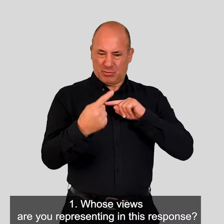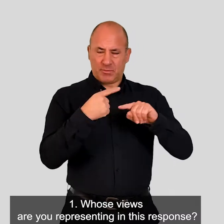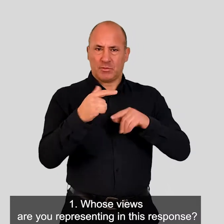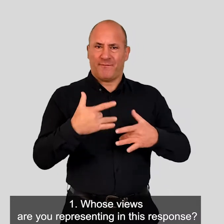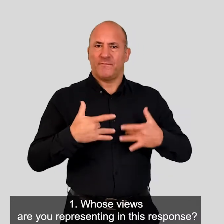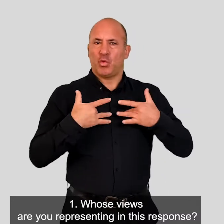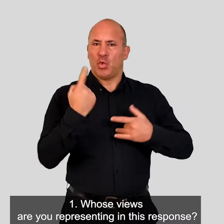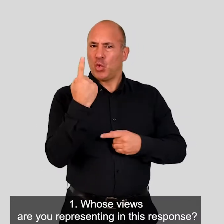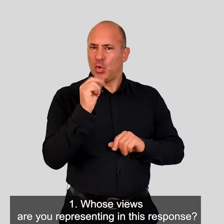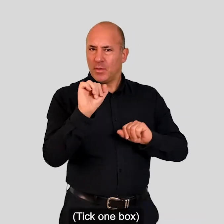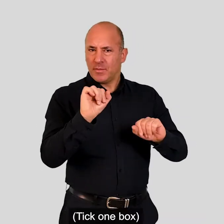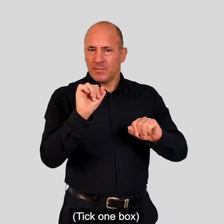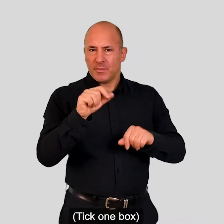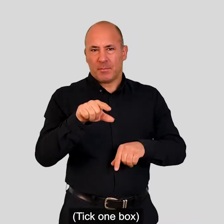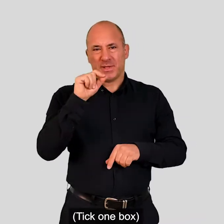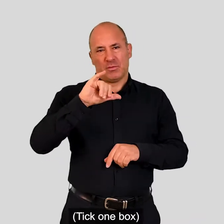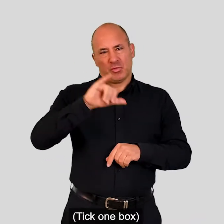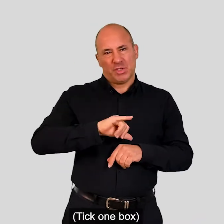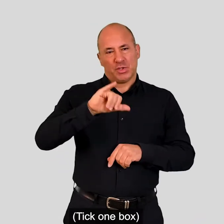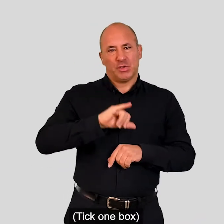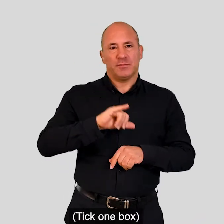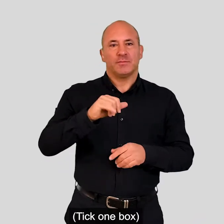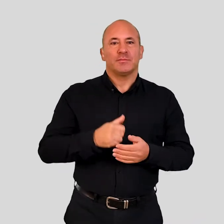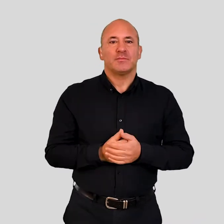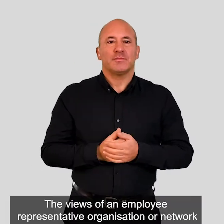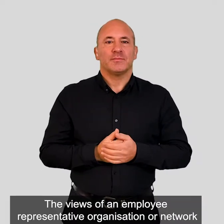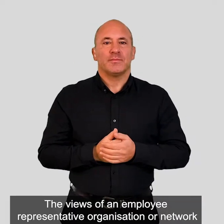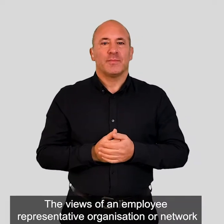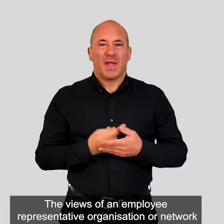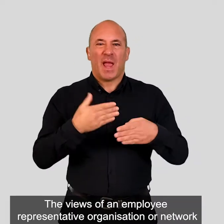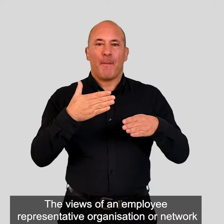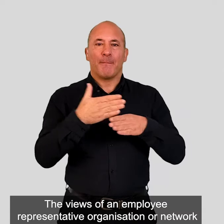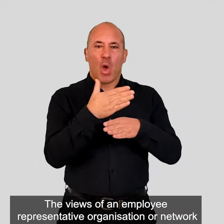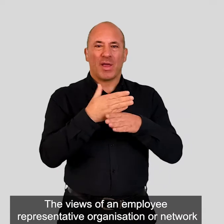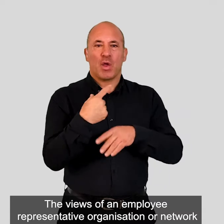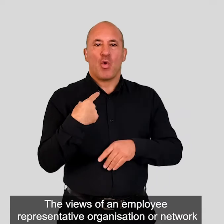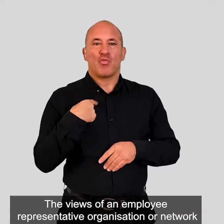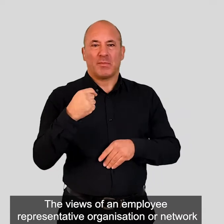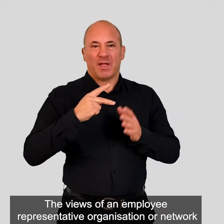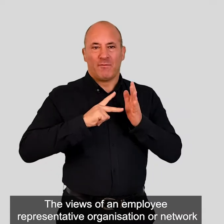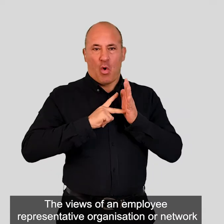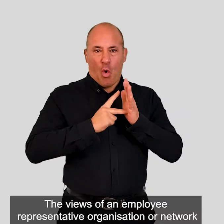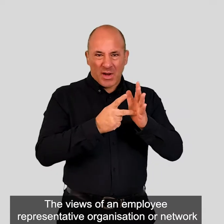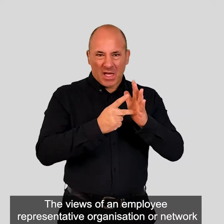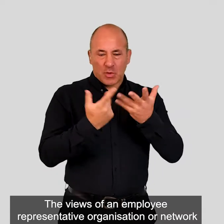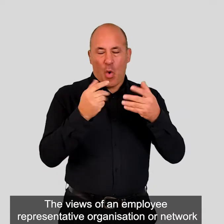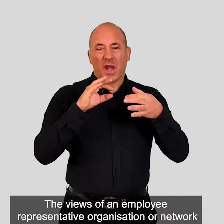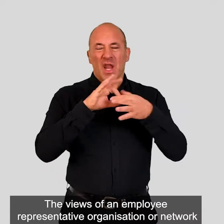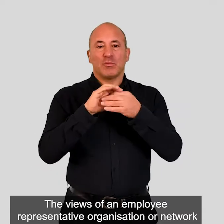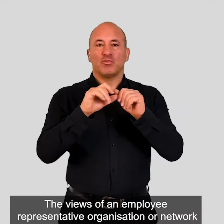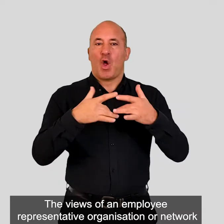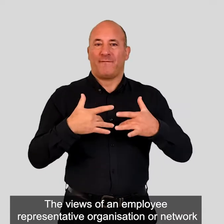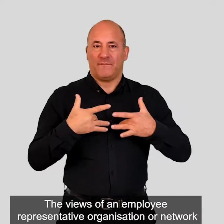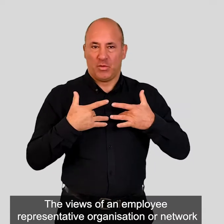this response? Tick one box. The views of an employee representative organisation or